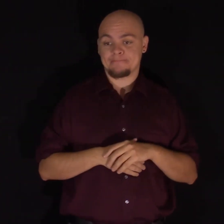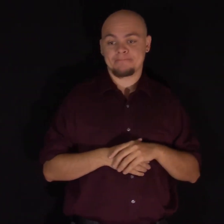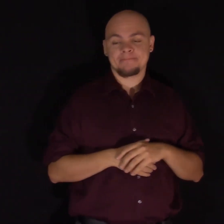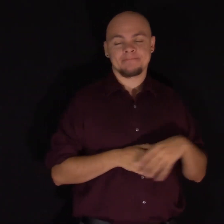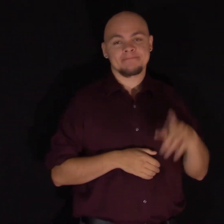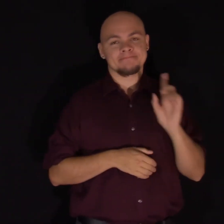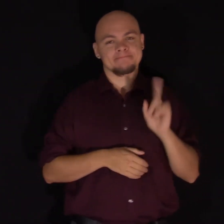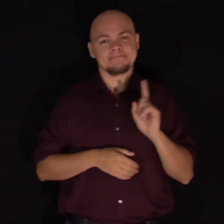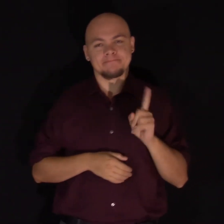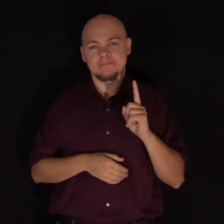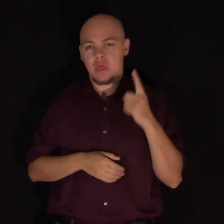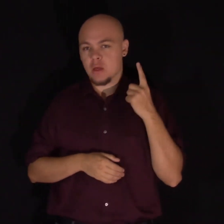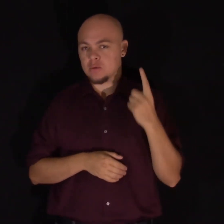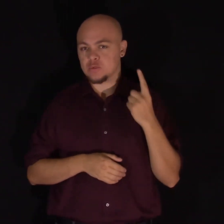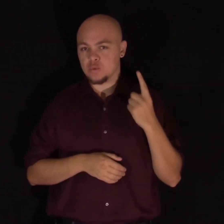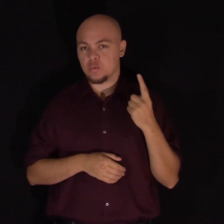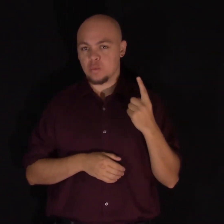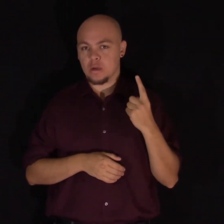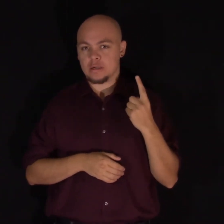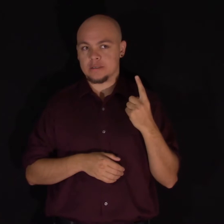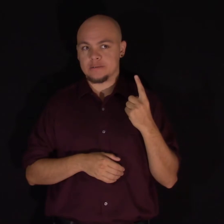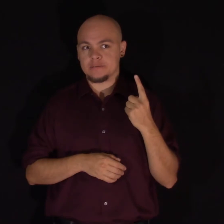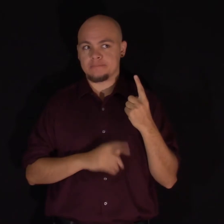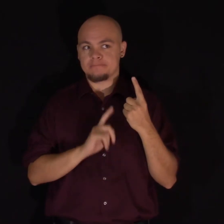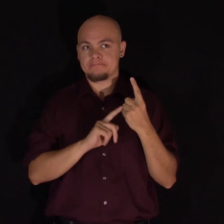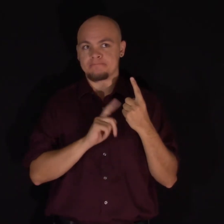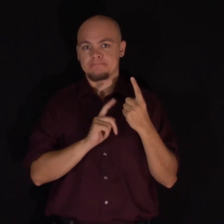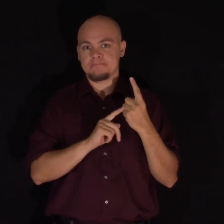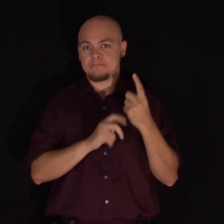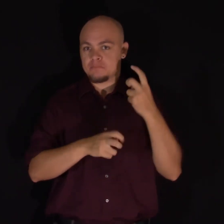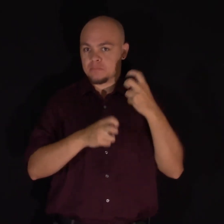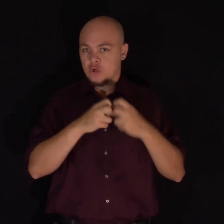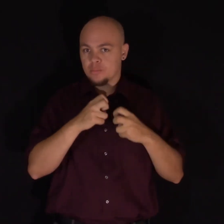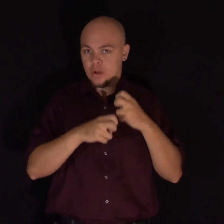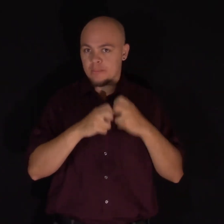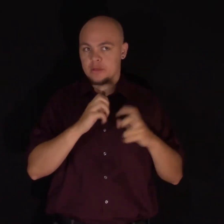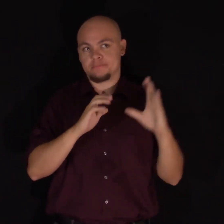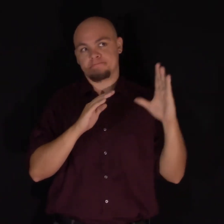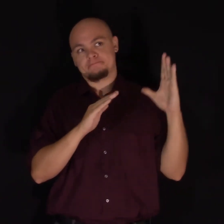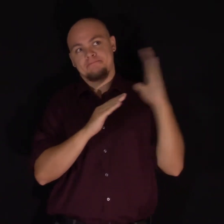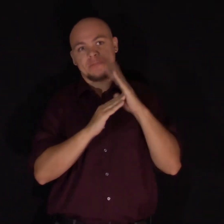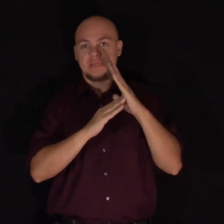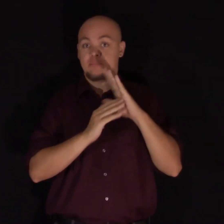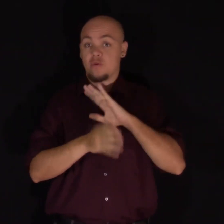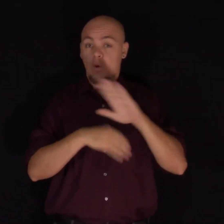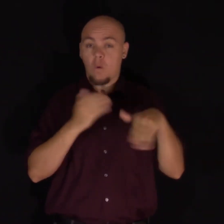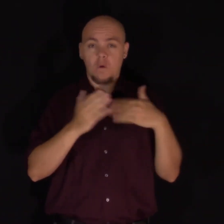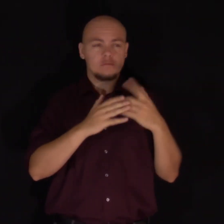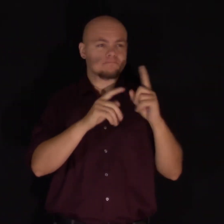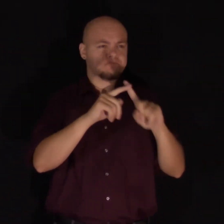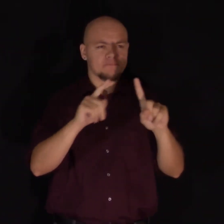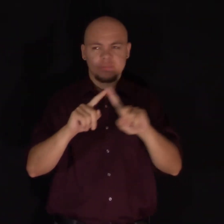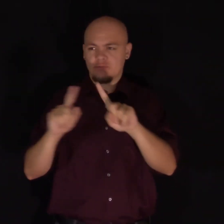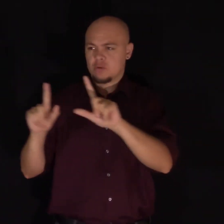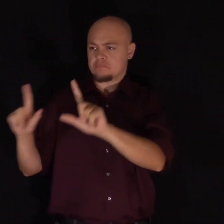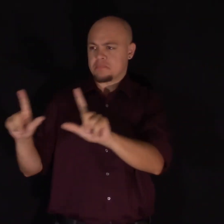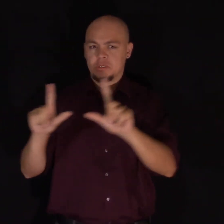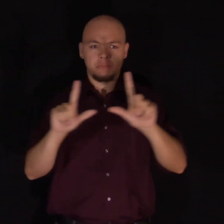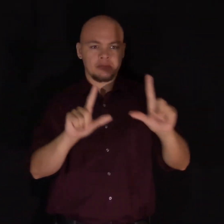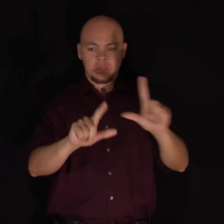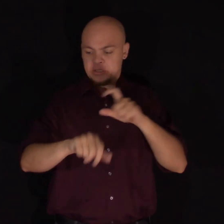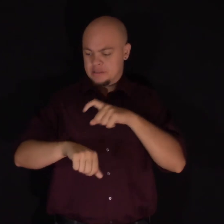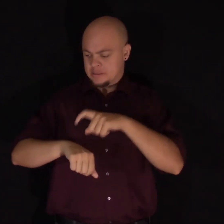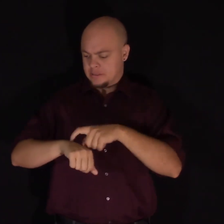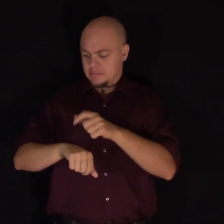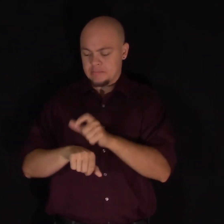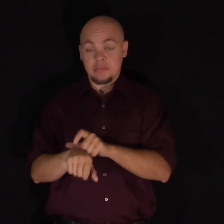But there was one particular offender out of all of these different devices that I wasted more